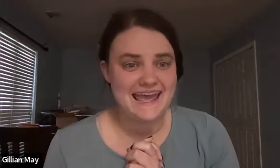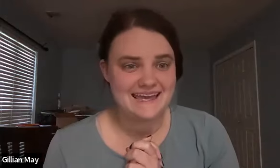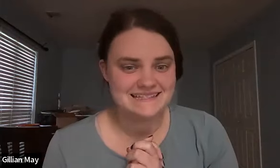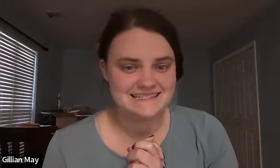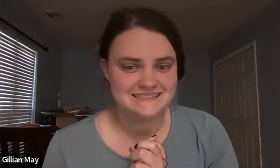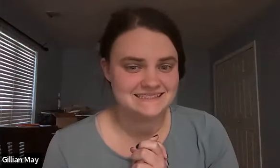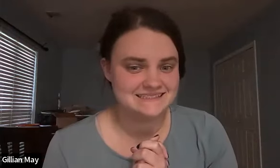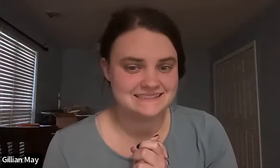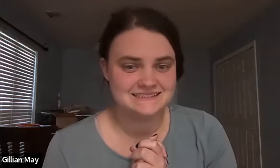S.